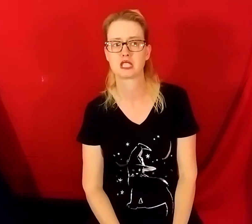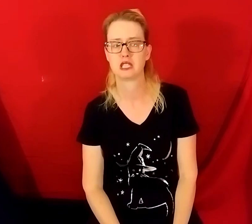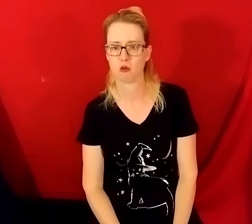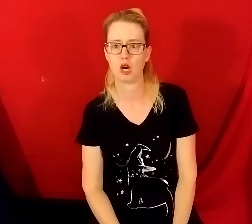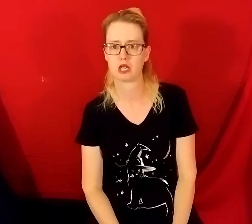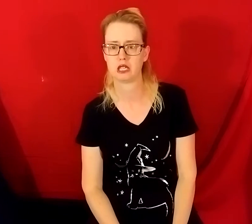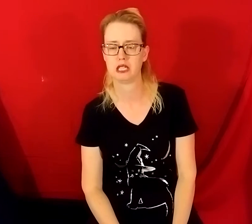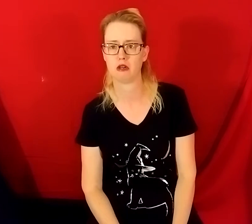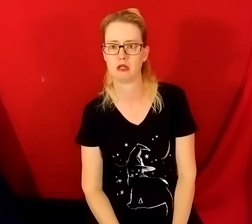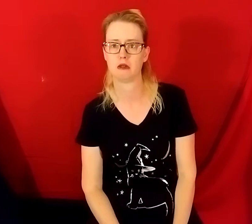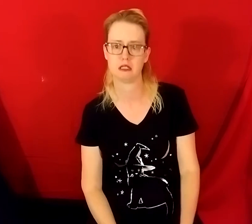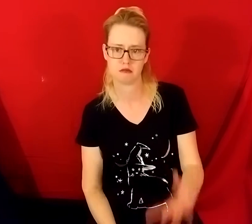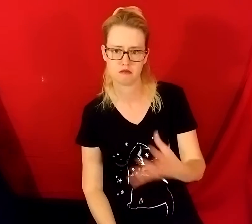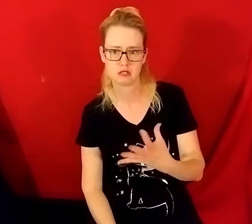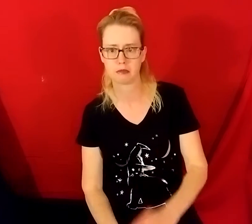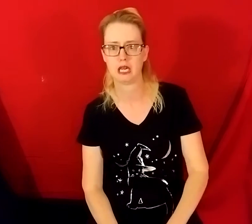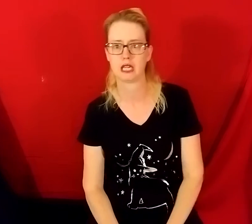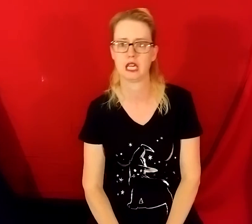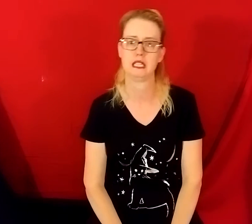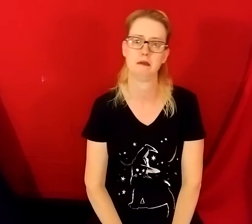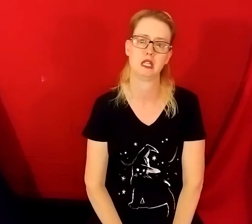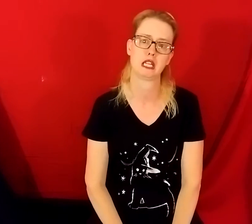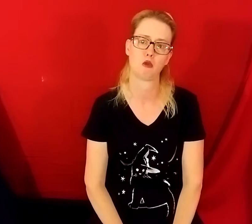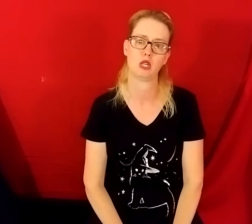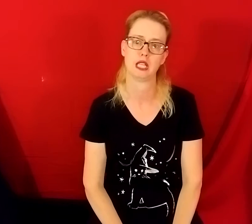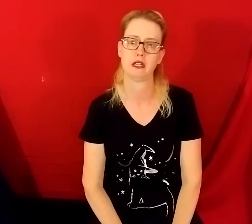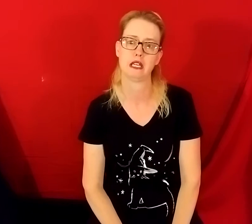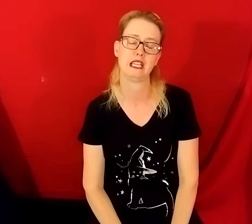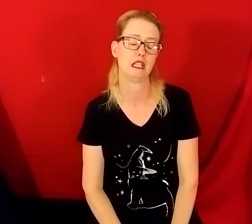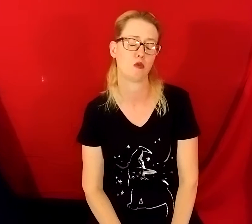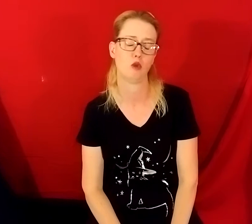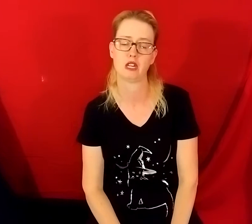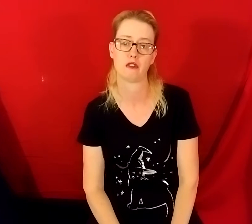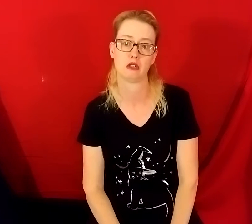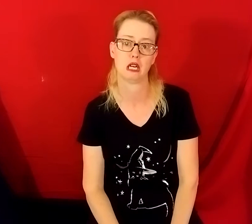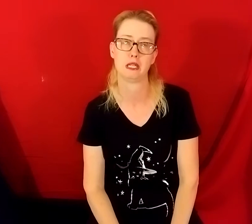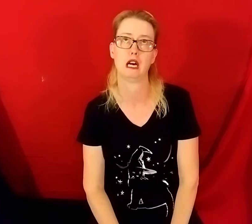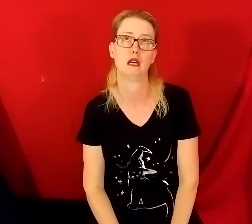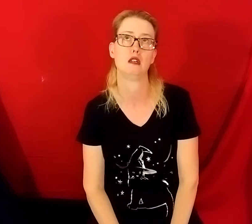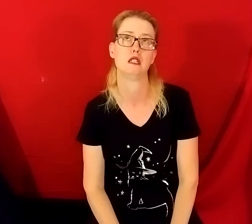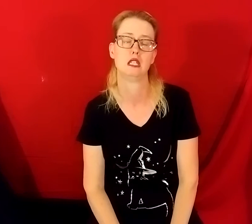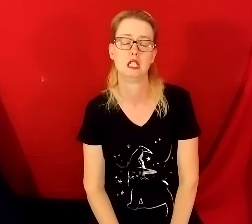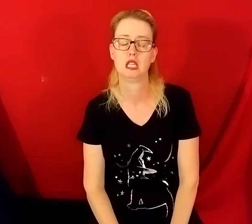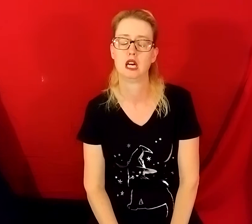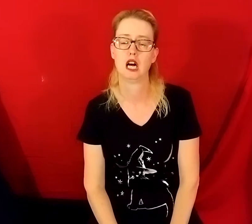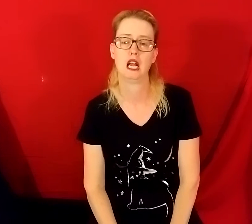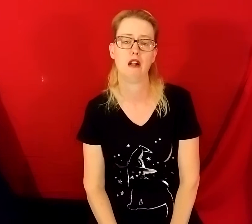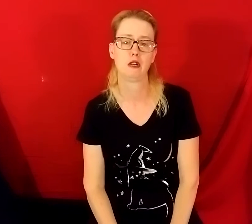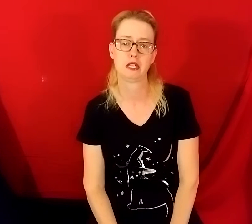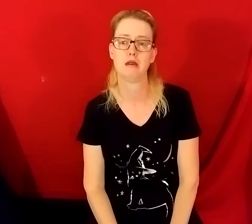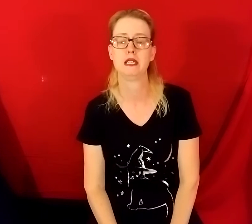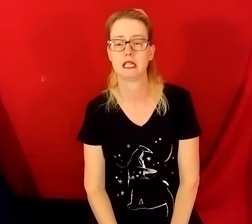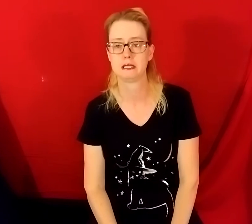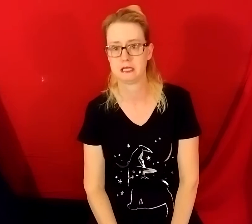the walk, you know, well, by a guy named Nick Melinda. He is wonderful. I mean, I'll, every time he does his thing